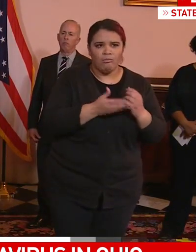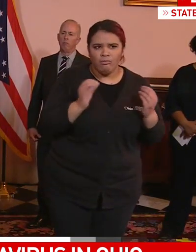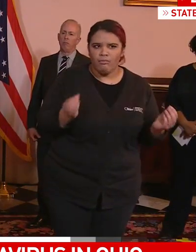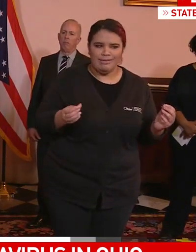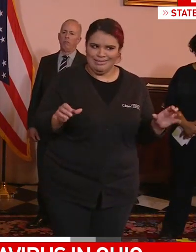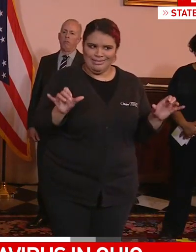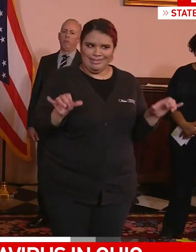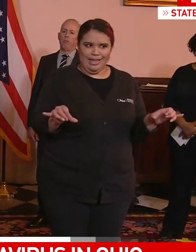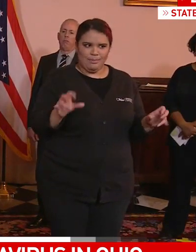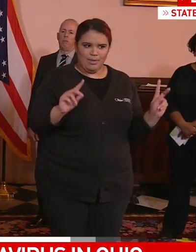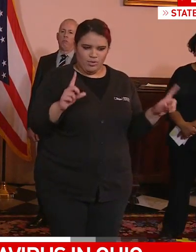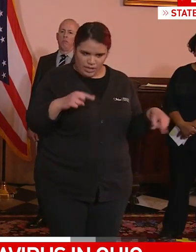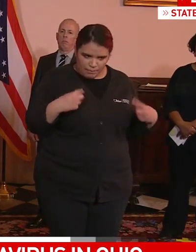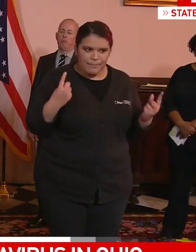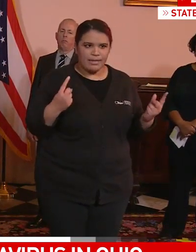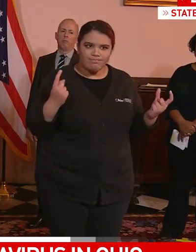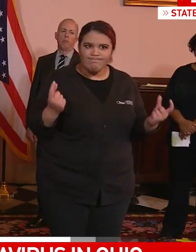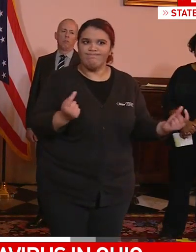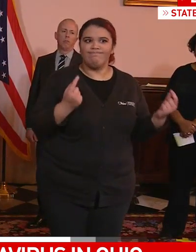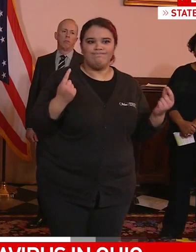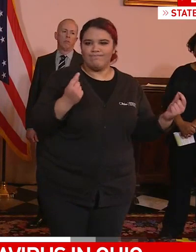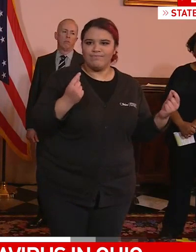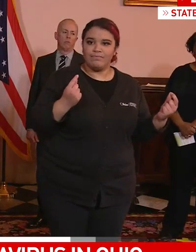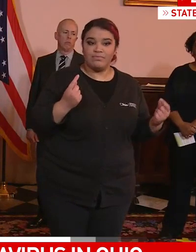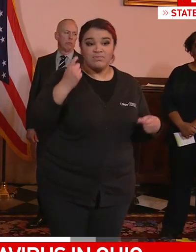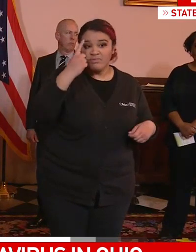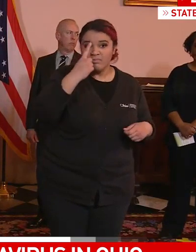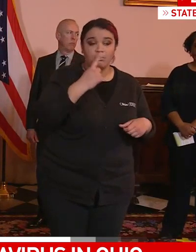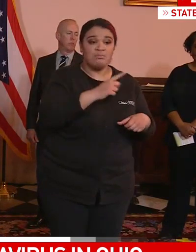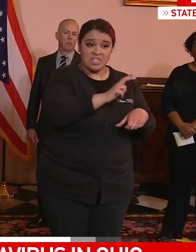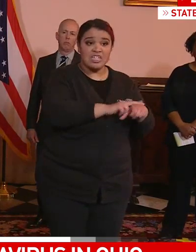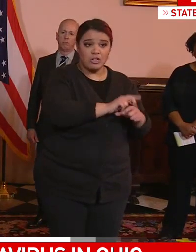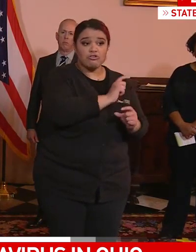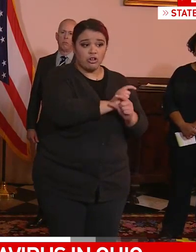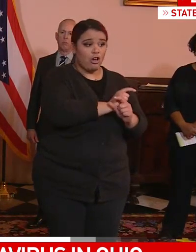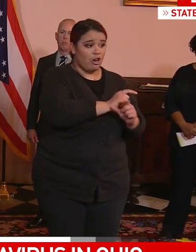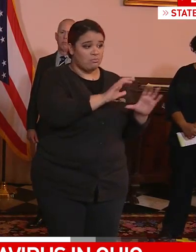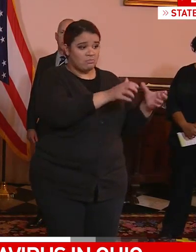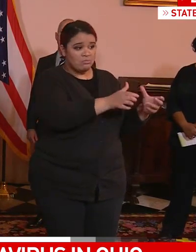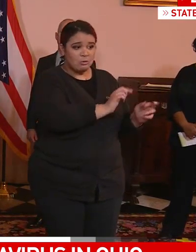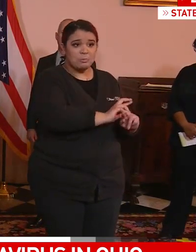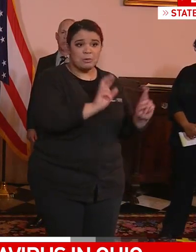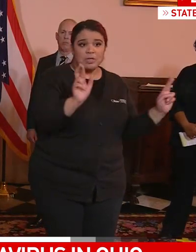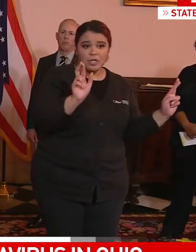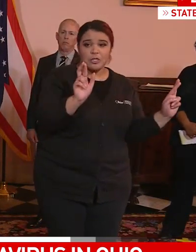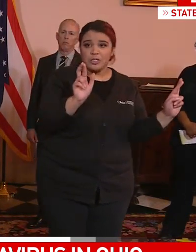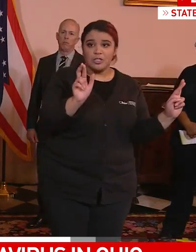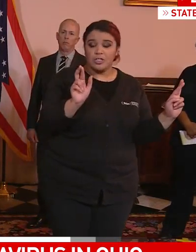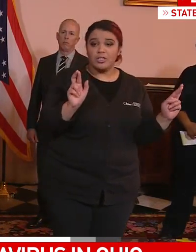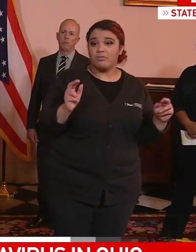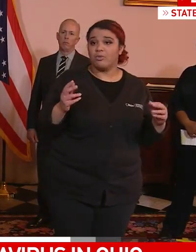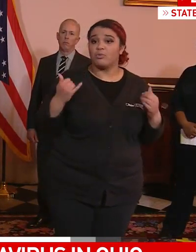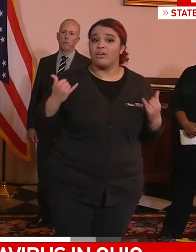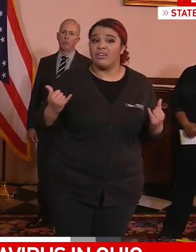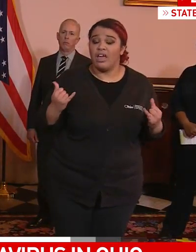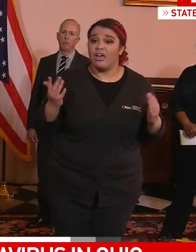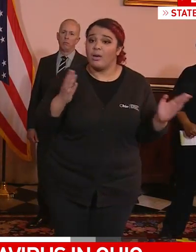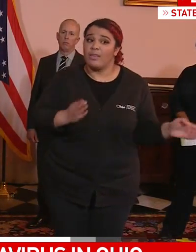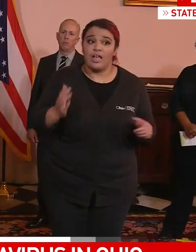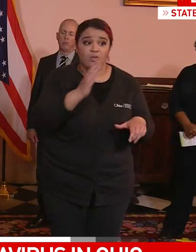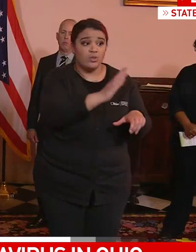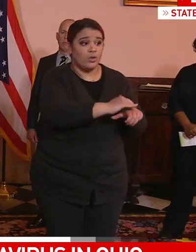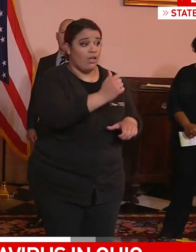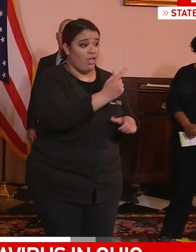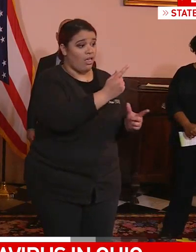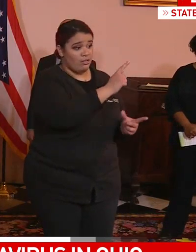different scenarios, and look, the Guard is prepared. But we have no plans to call out the